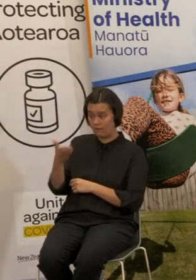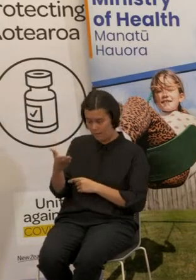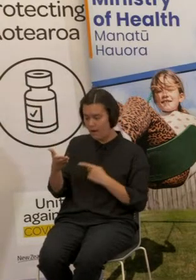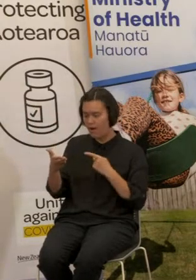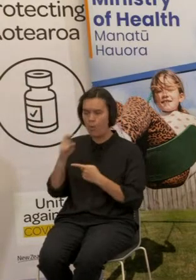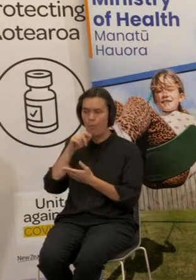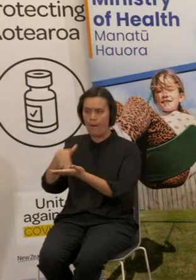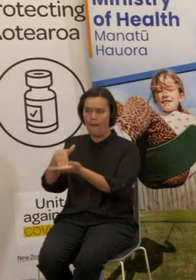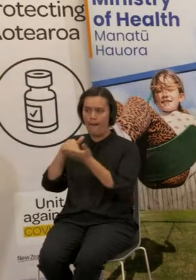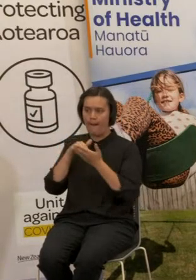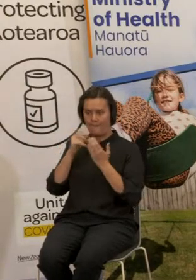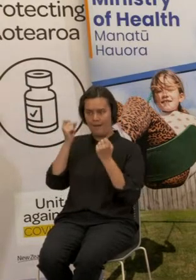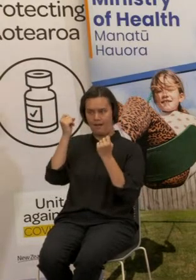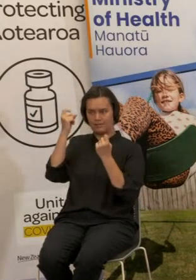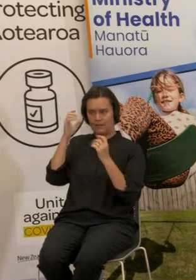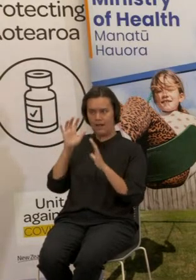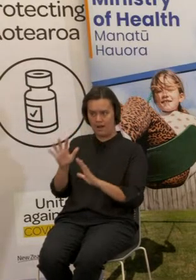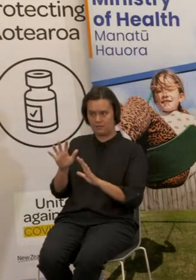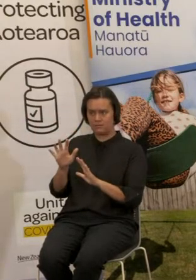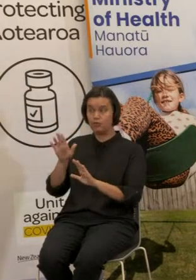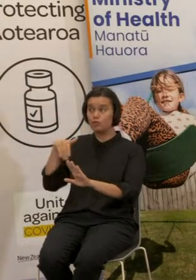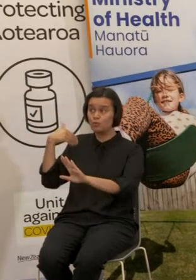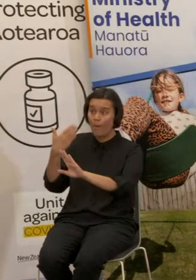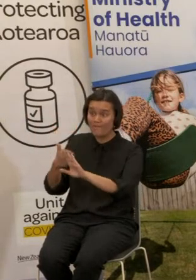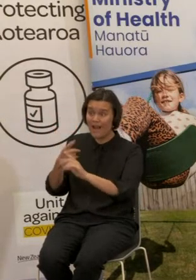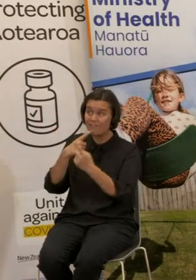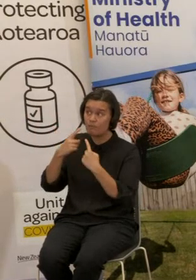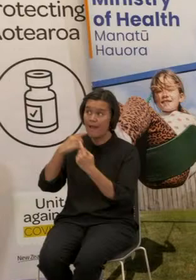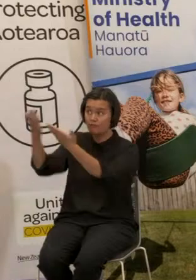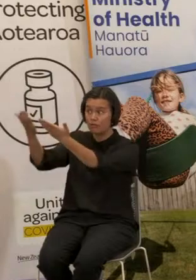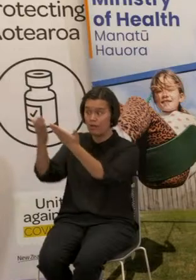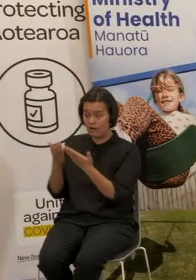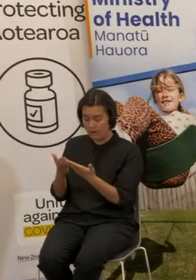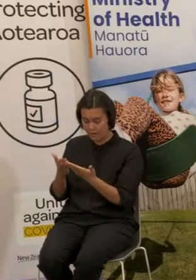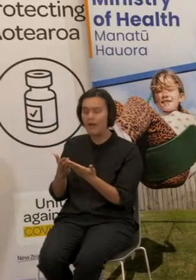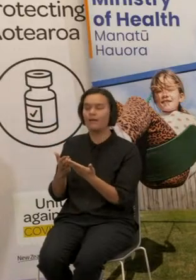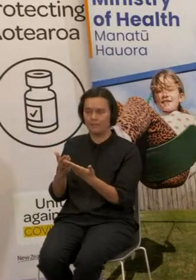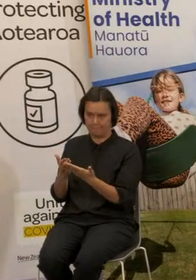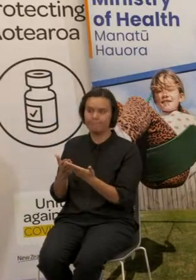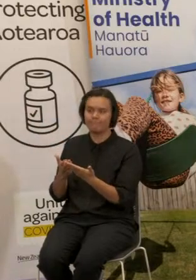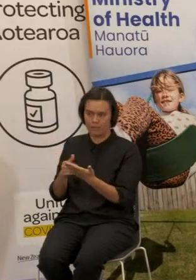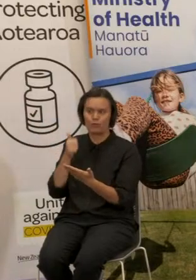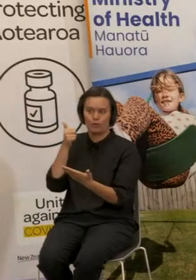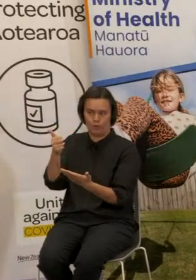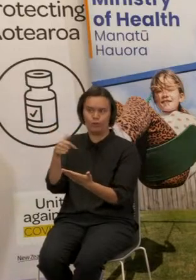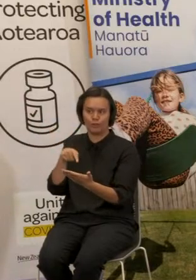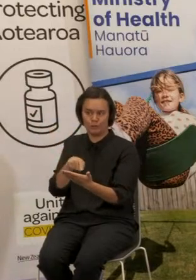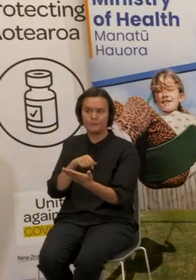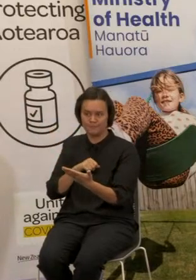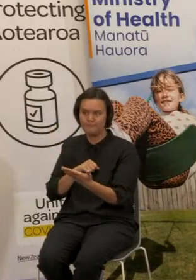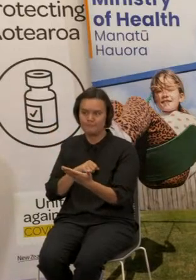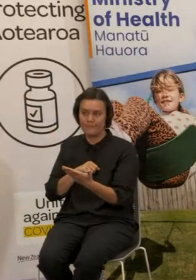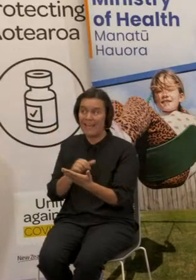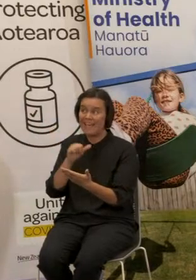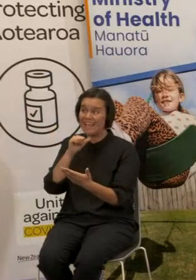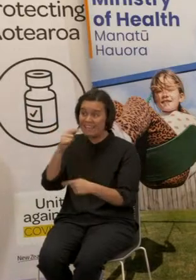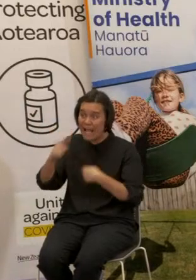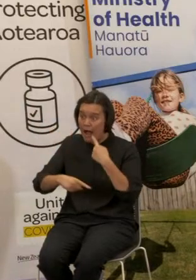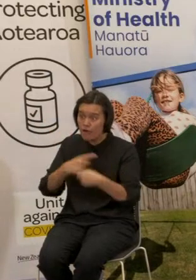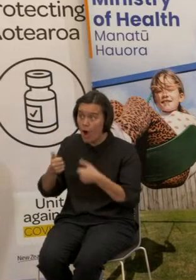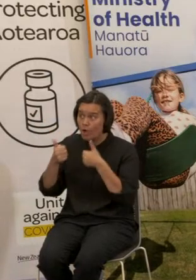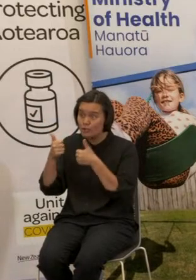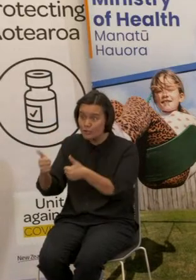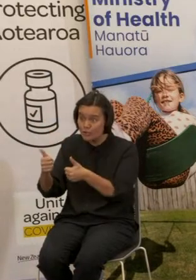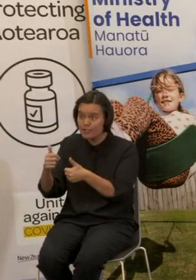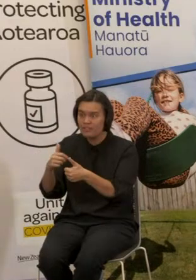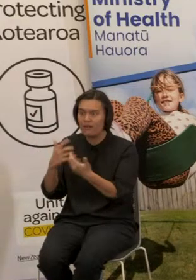group is looking as good as so far it does look. I think that's important. And then there is a place in New Zealand, I expect,